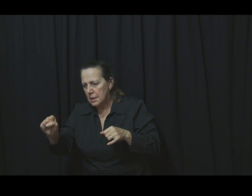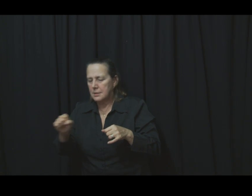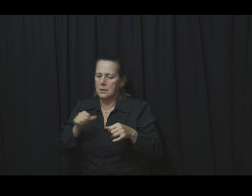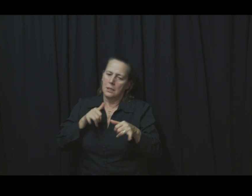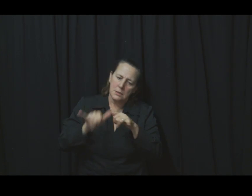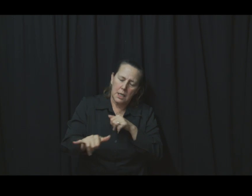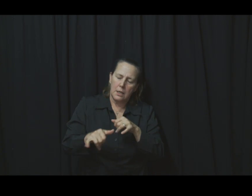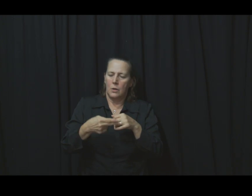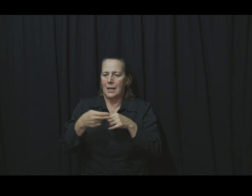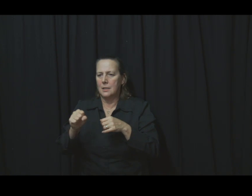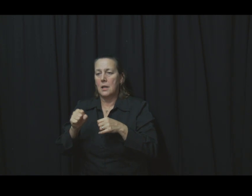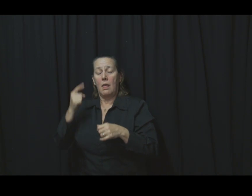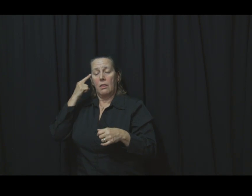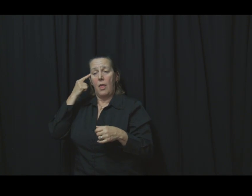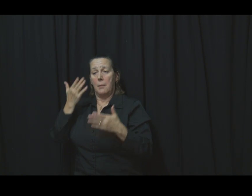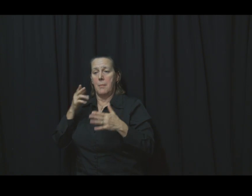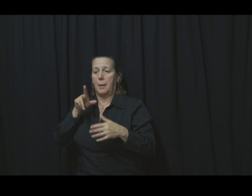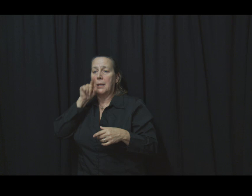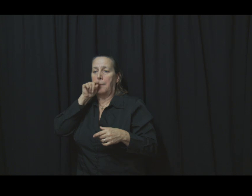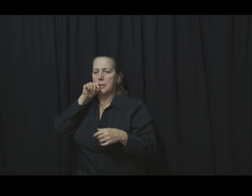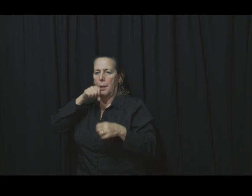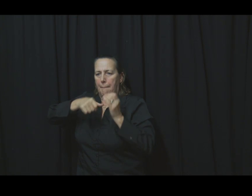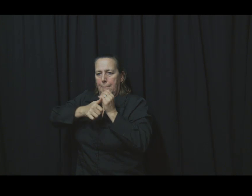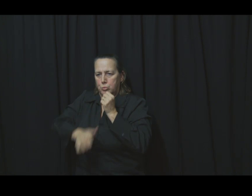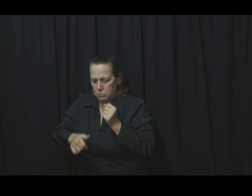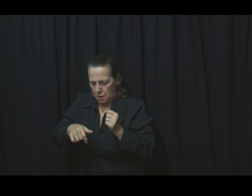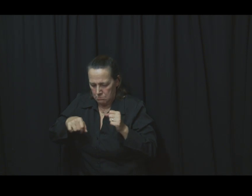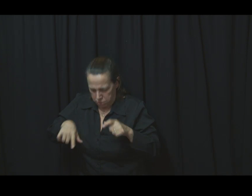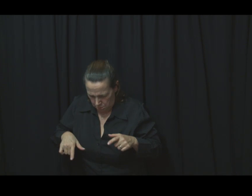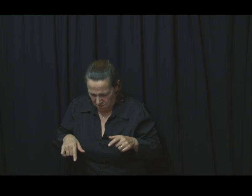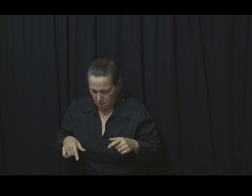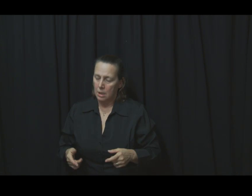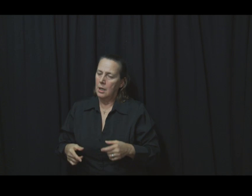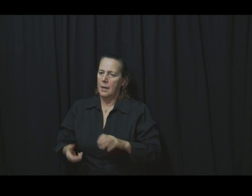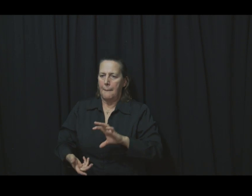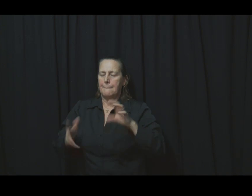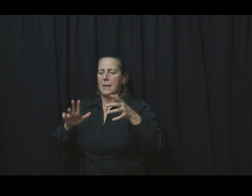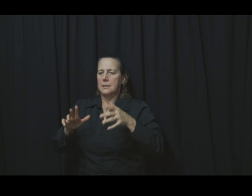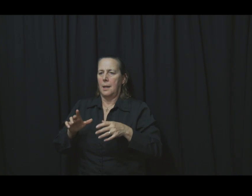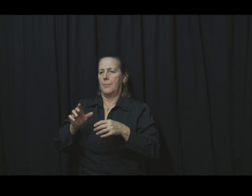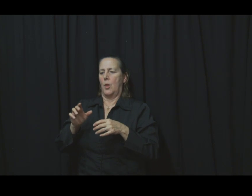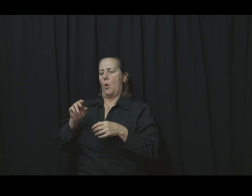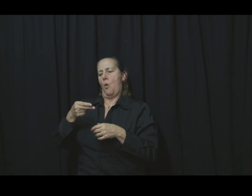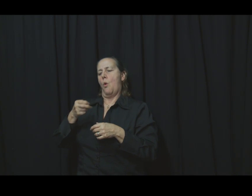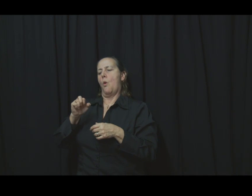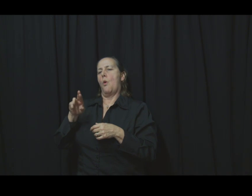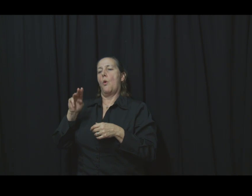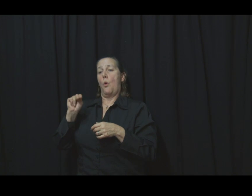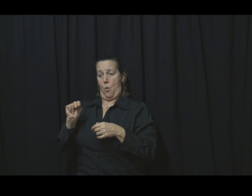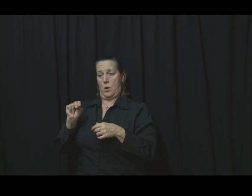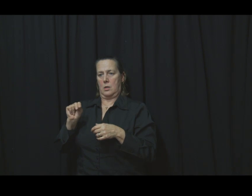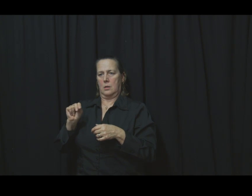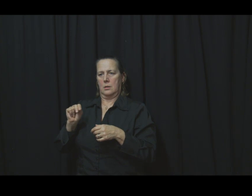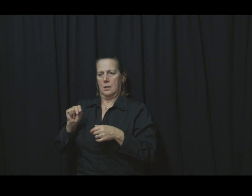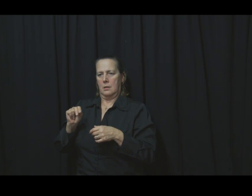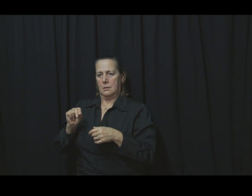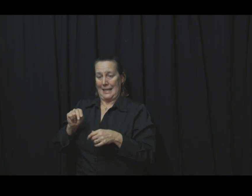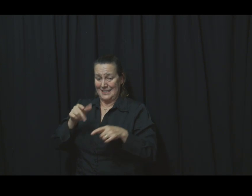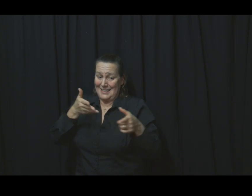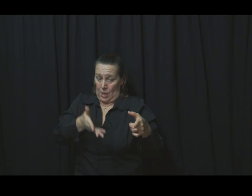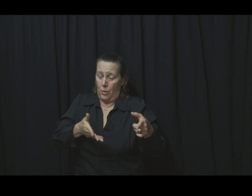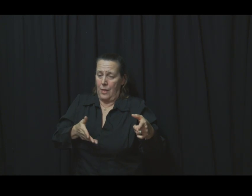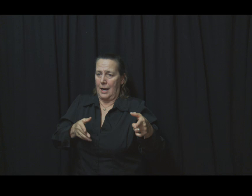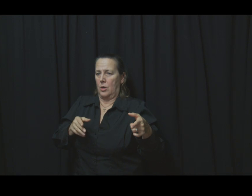was pigeon droppings that had affected the reception of this horn, it's called. This thing is still there. It's in Basking Ridge,